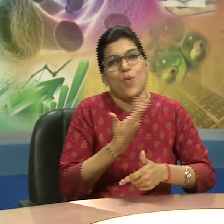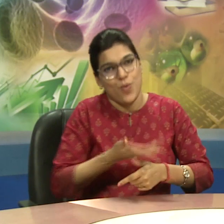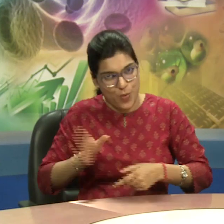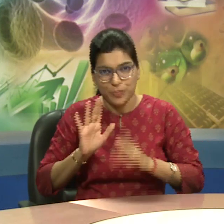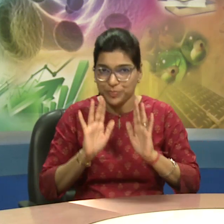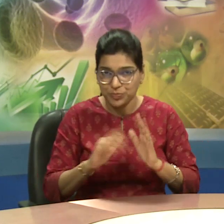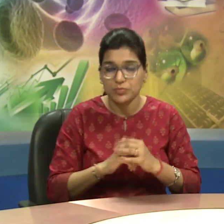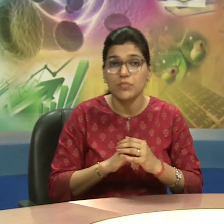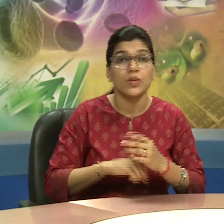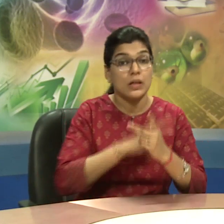for a price.